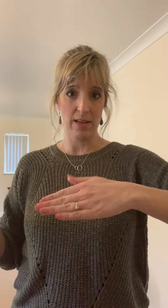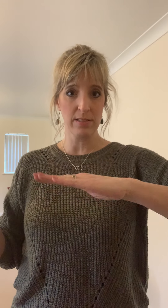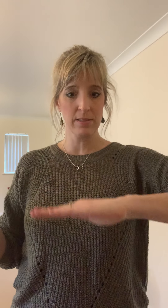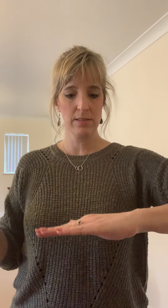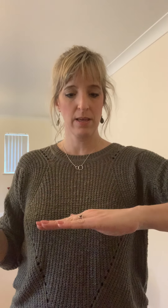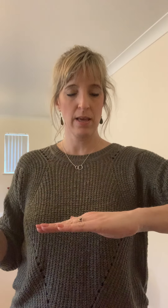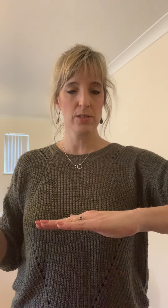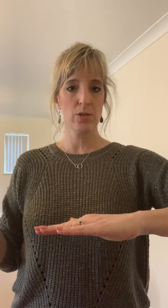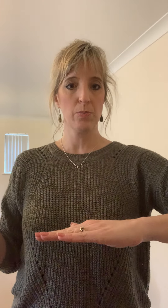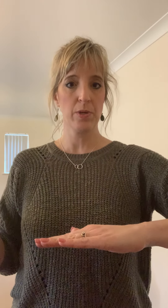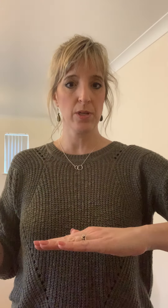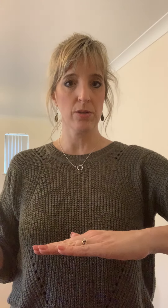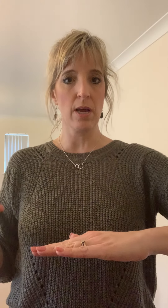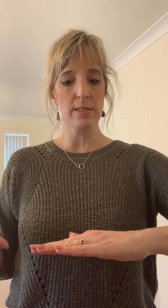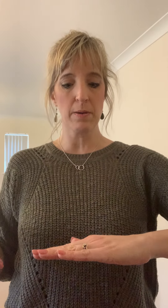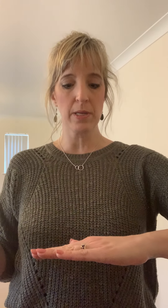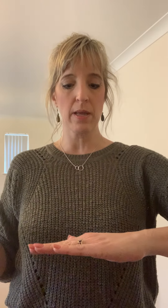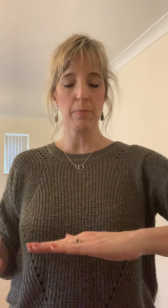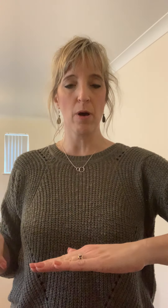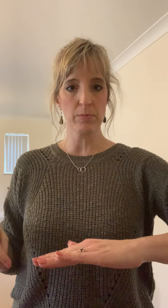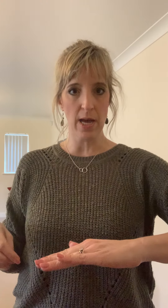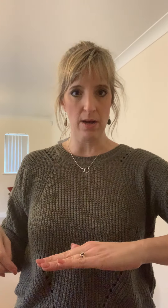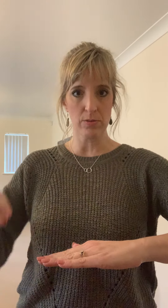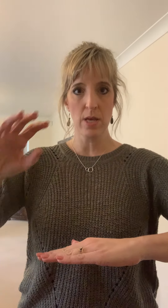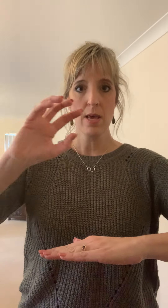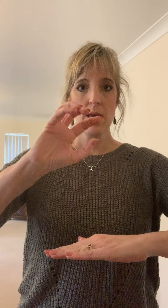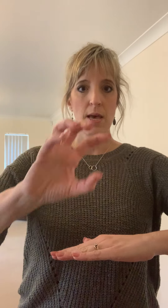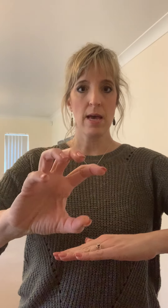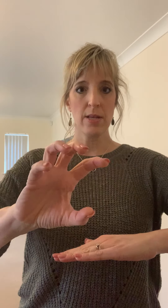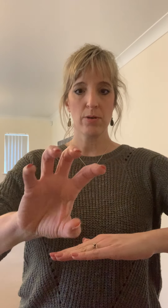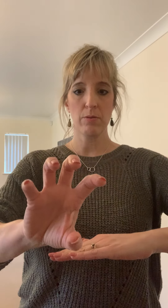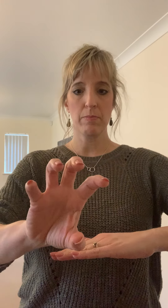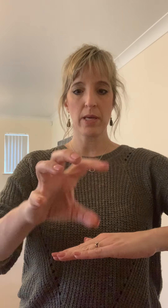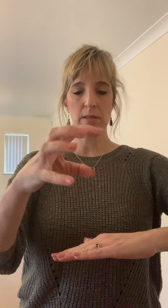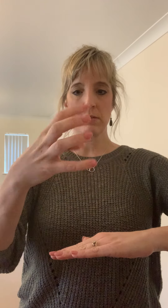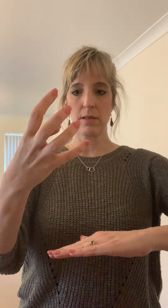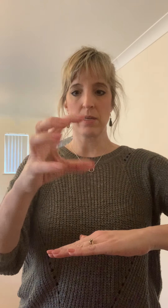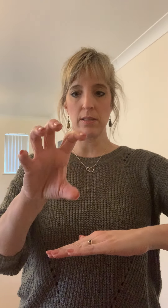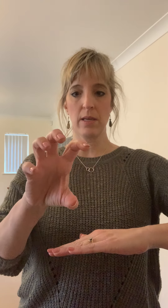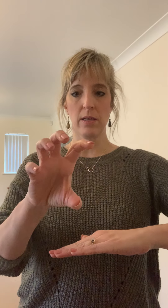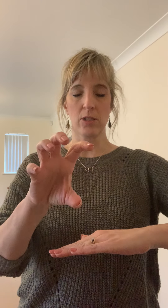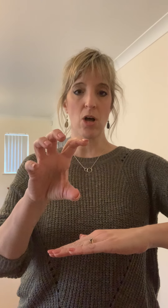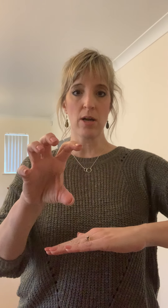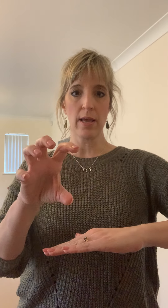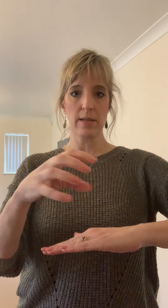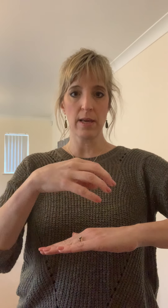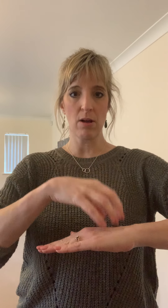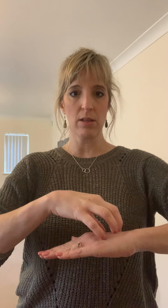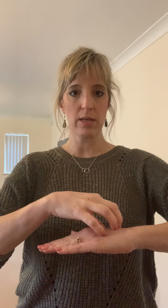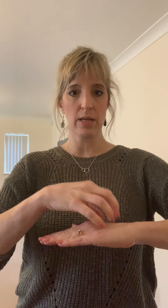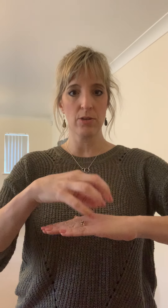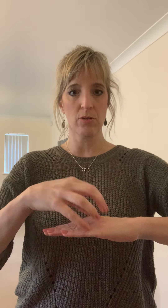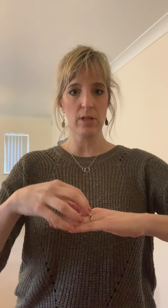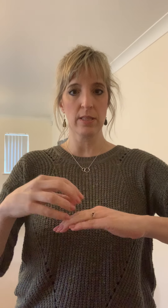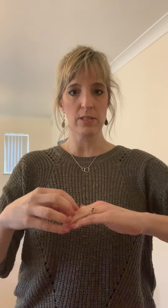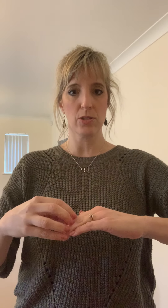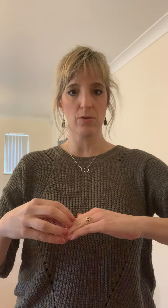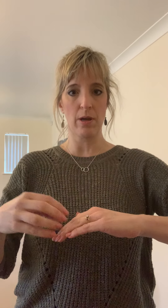vine, okay? So you put your non-dominant hand palm down and you make kind of like a claw hand, I call it, and you go like this,